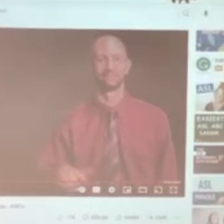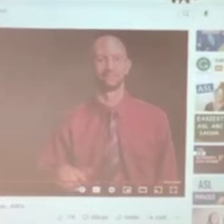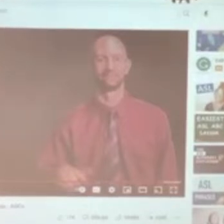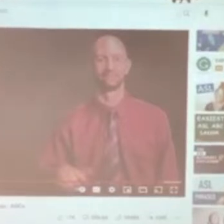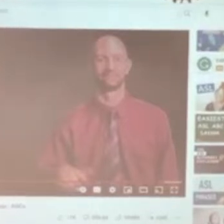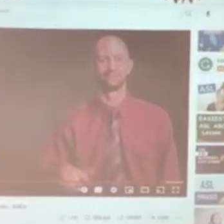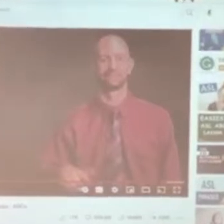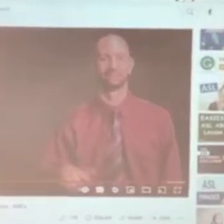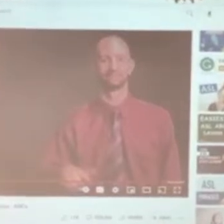Let's see.